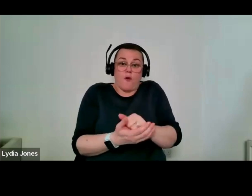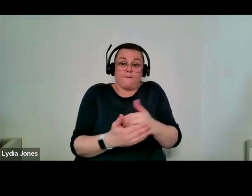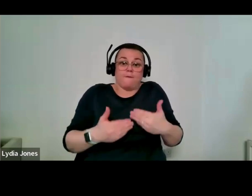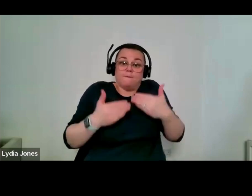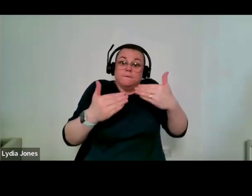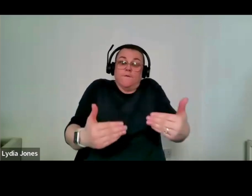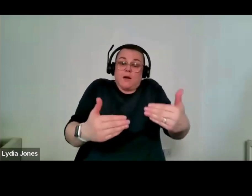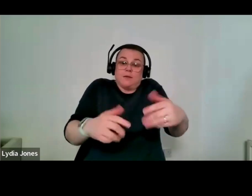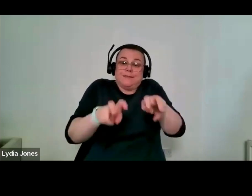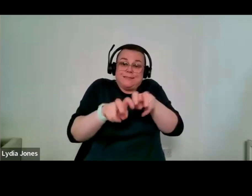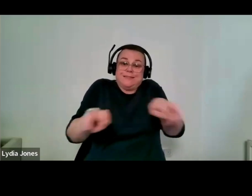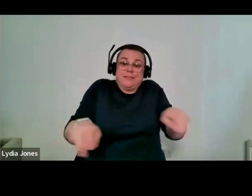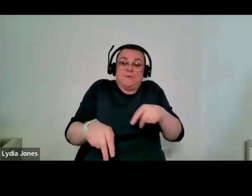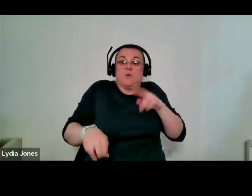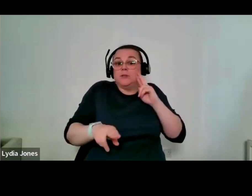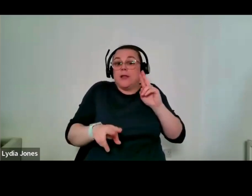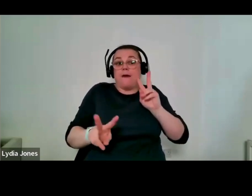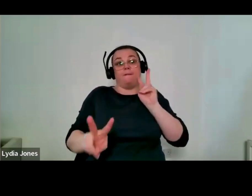for your deaf intended.